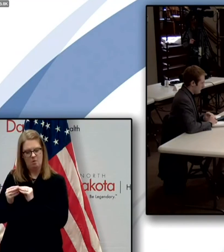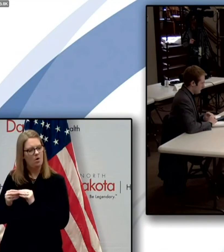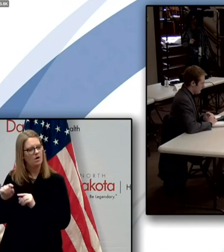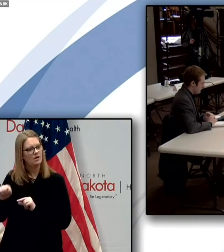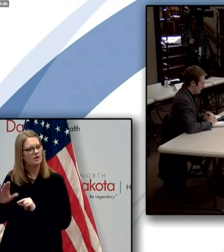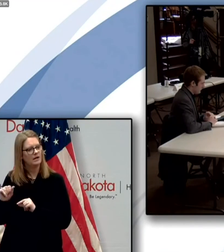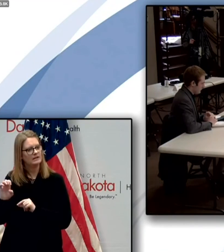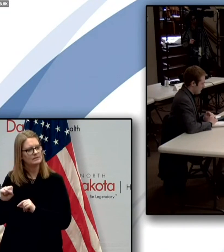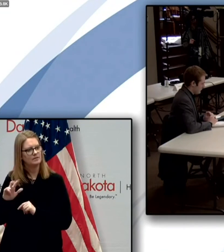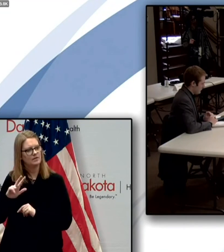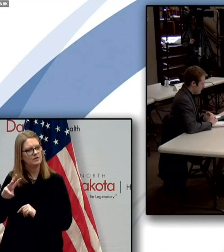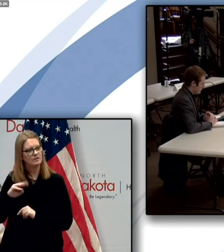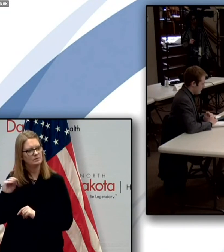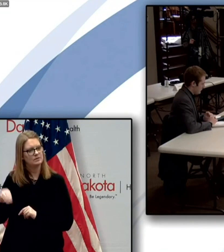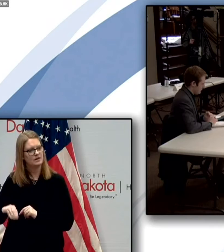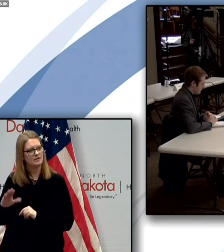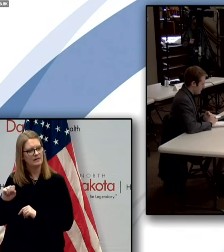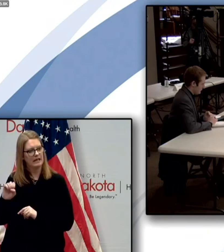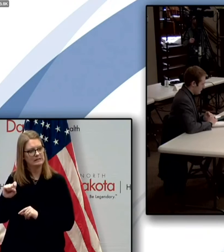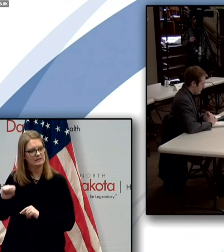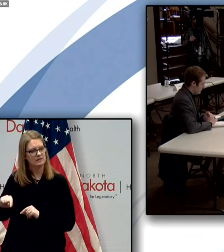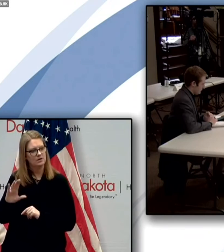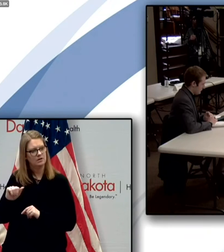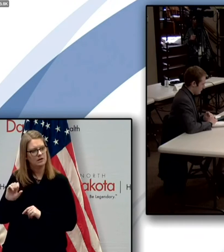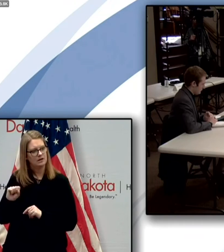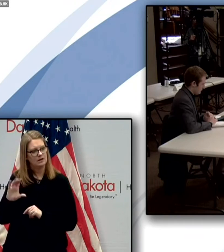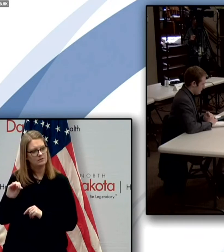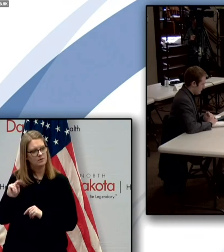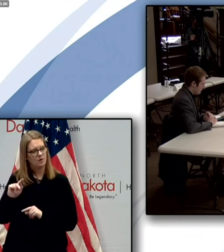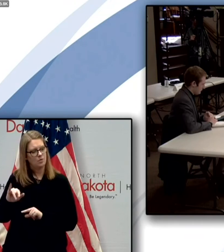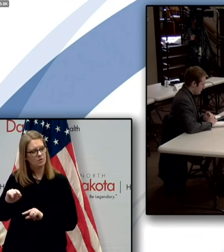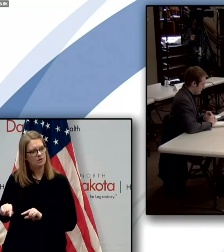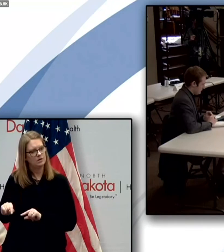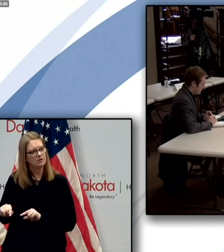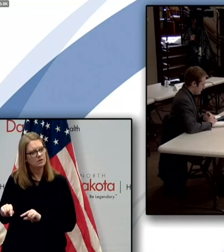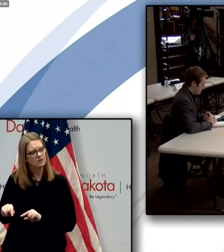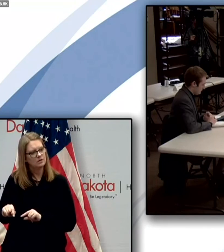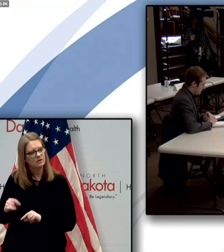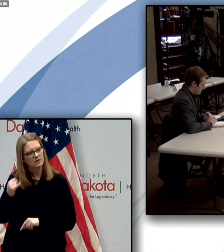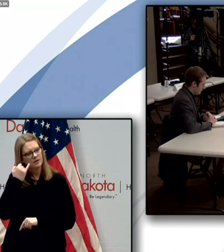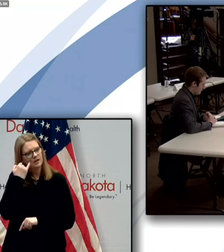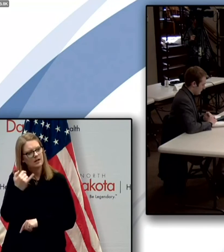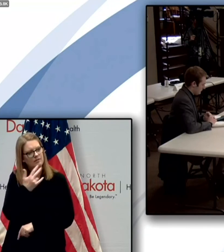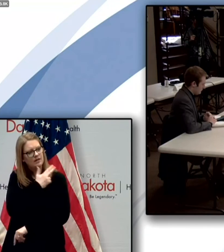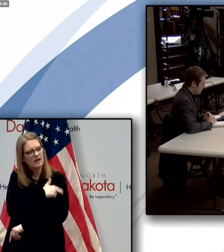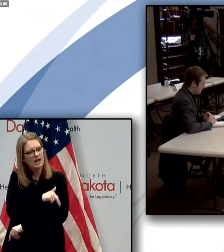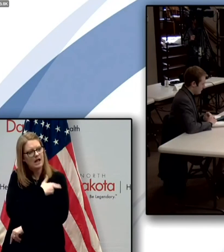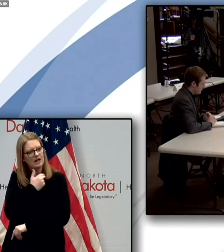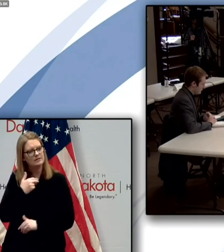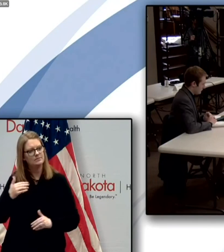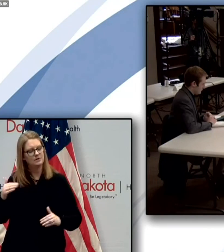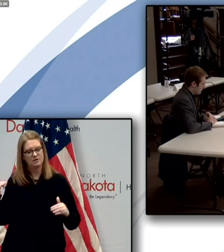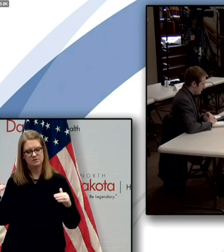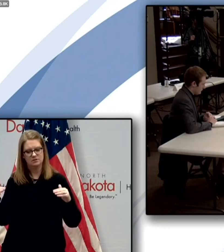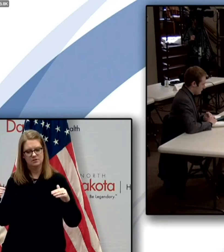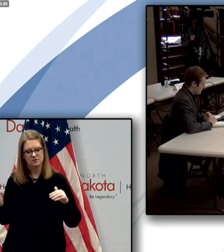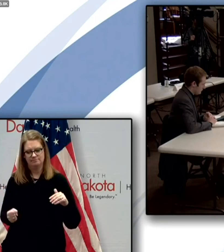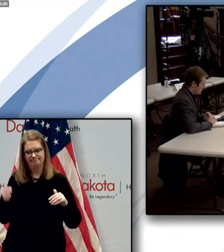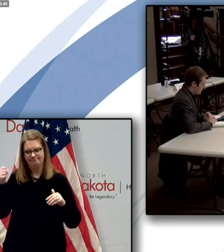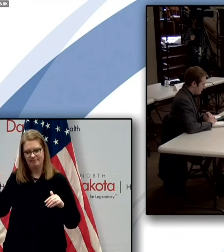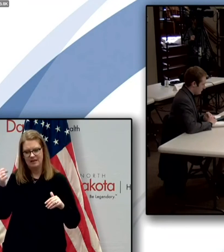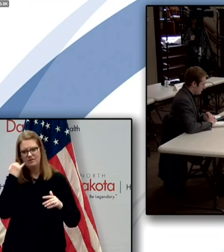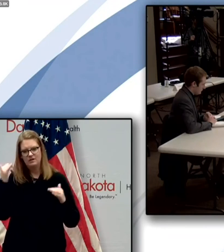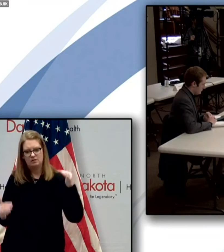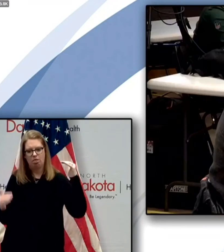about 36% of the cases in the state are in Cass County. If the hospitalizations are unevenly distributed, what's the